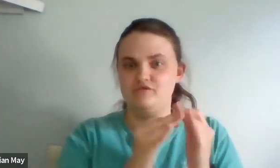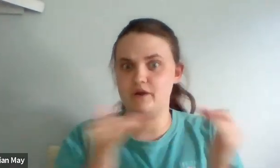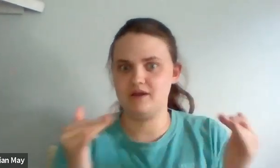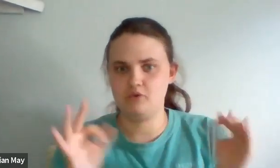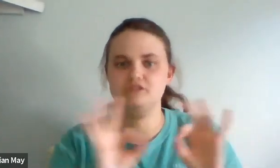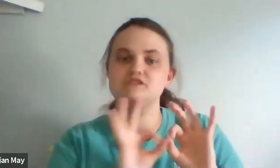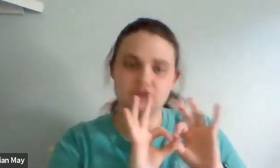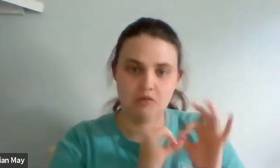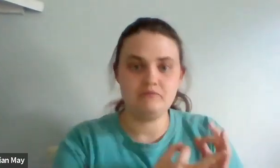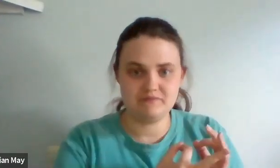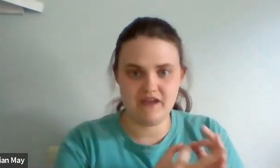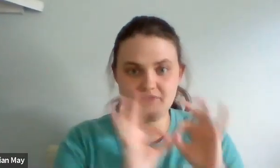very important. So family.